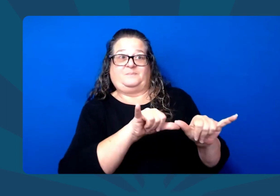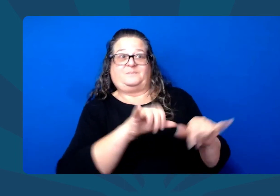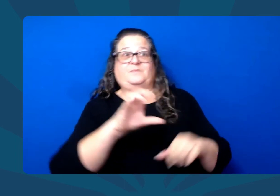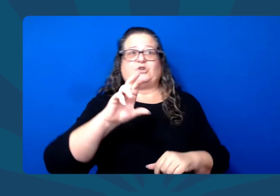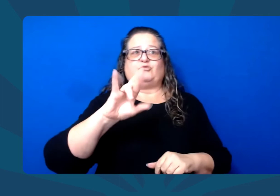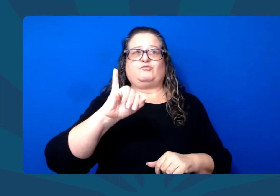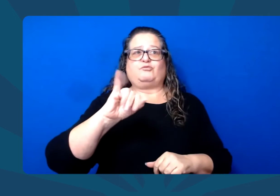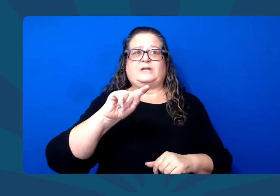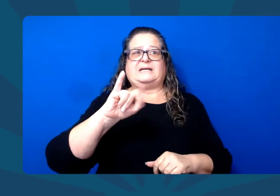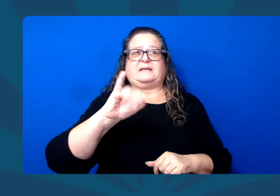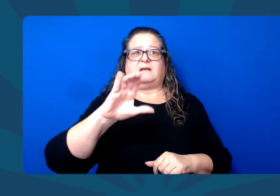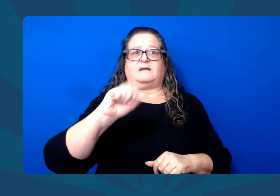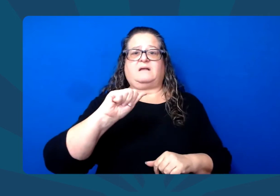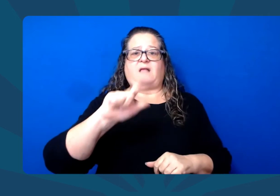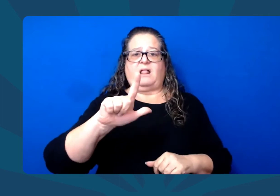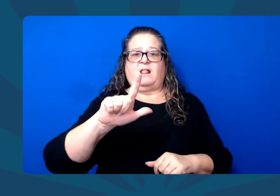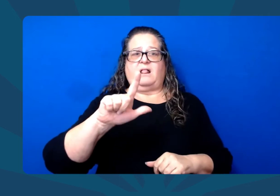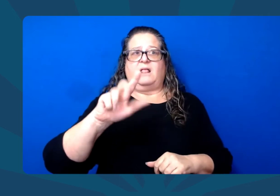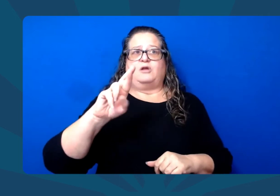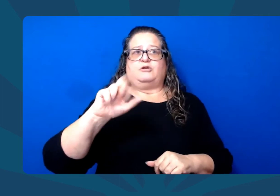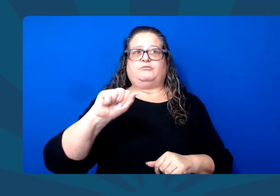critical race theory,